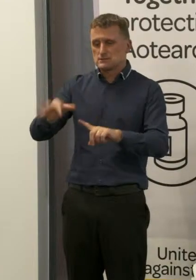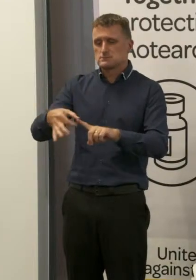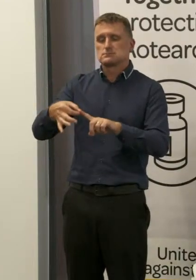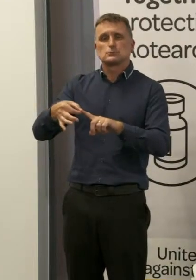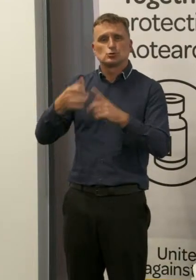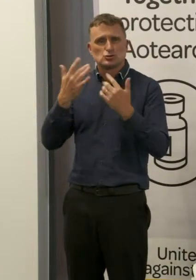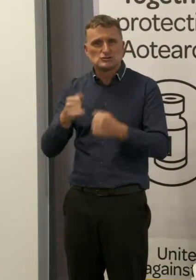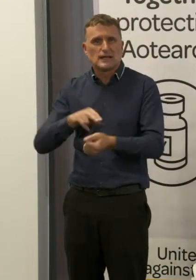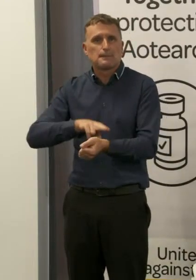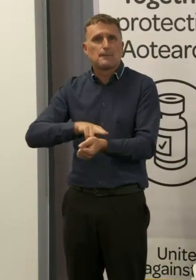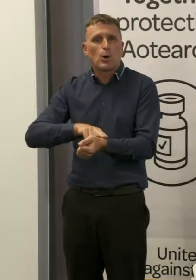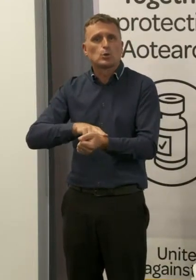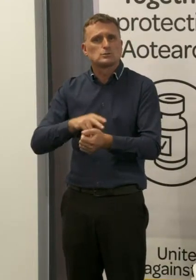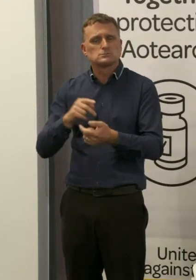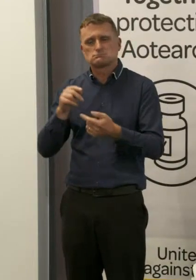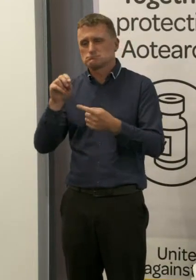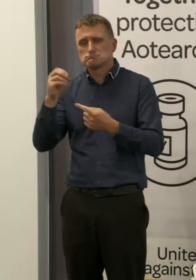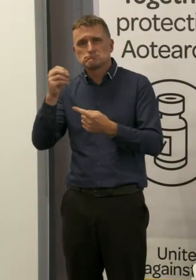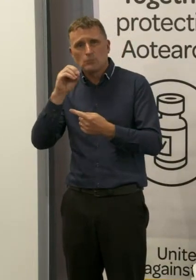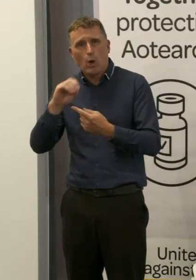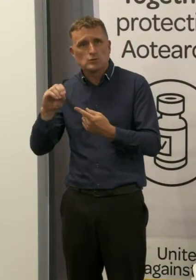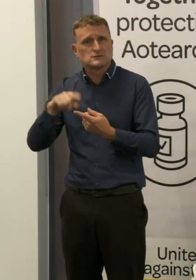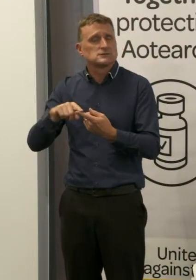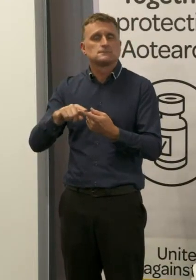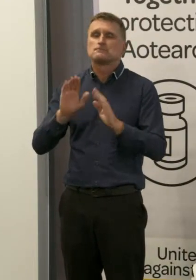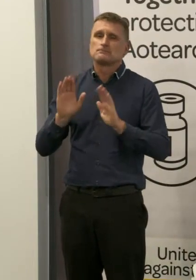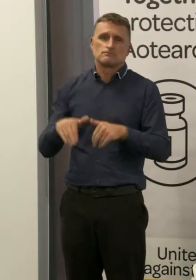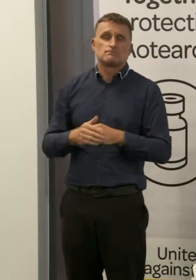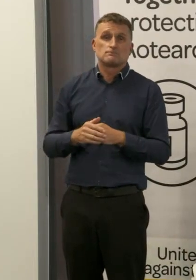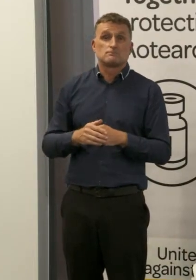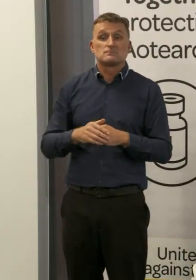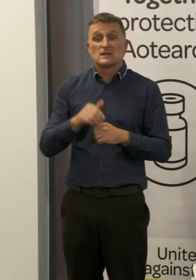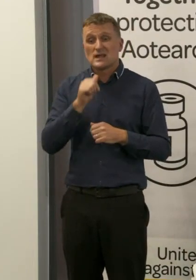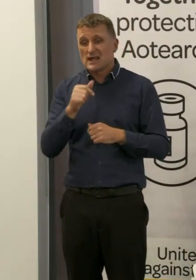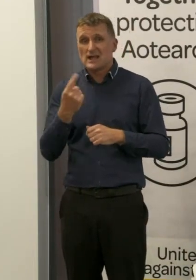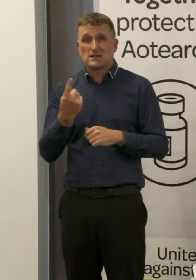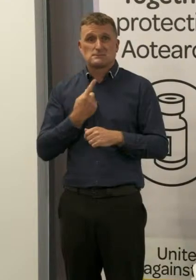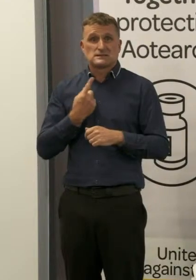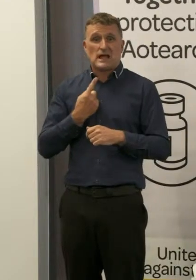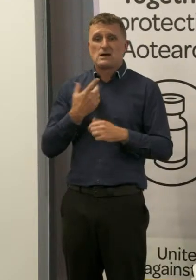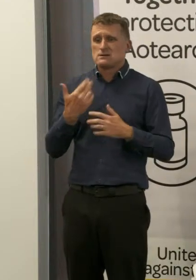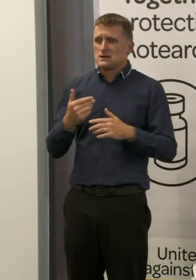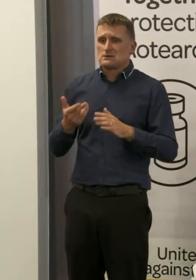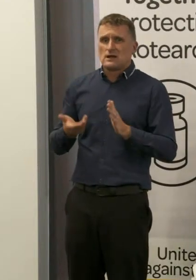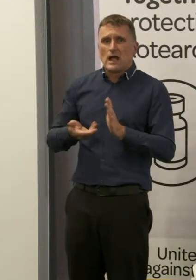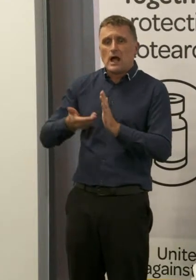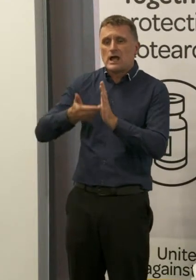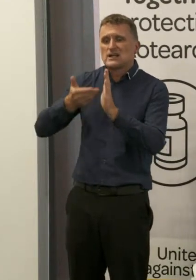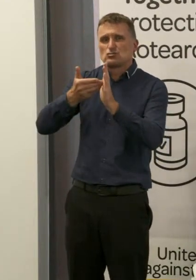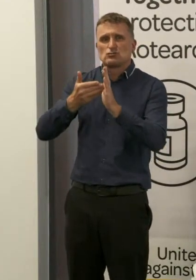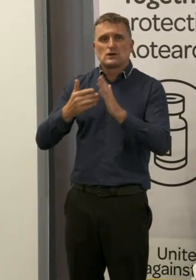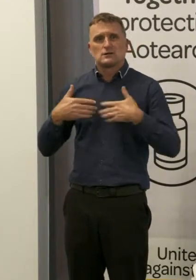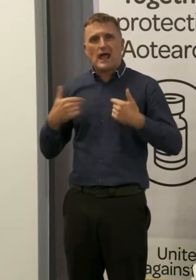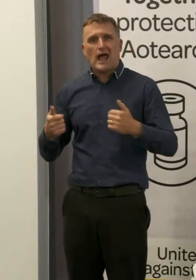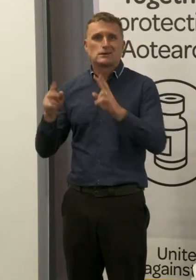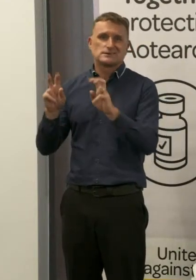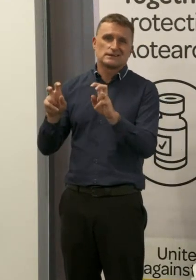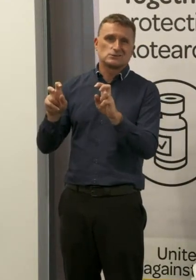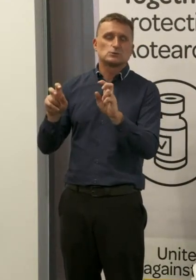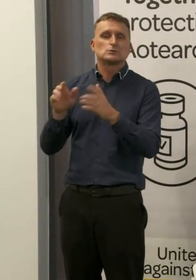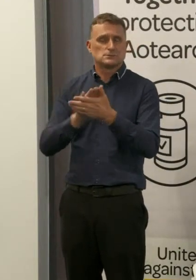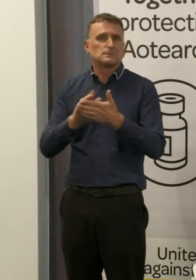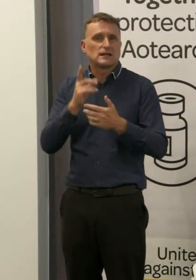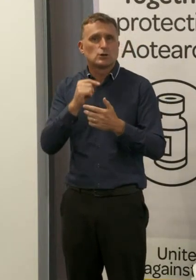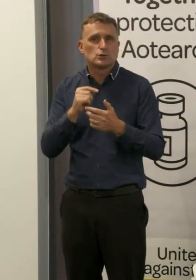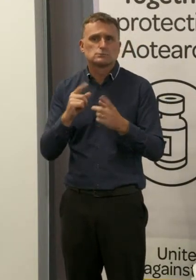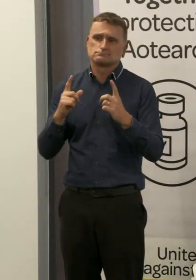because of, for example, pre-existing conditions, are more likely to deteriorate and will need to regularly monitor their oxygen saturation,